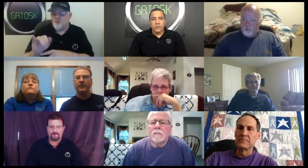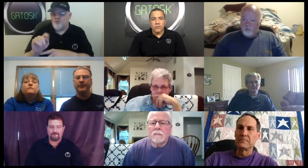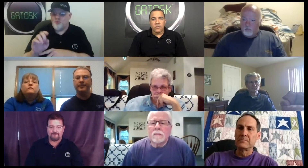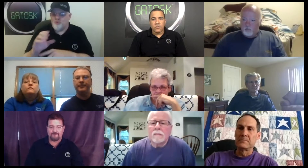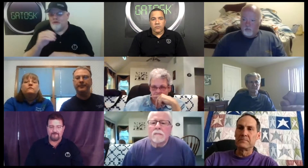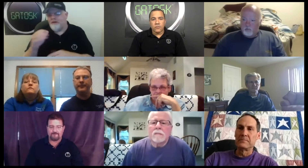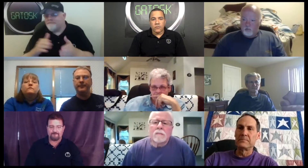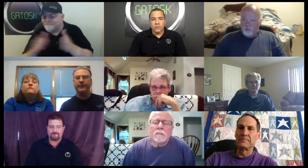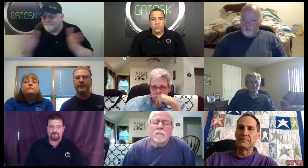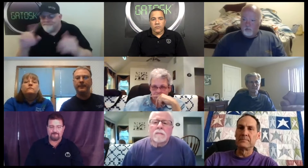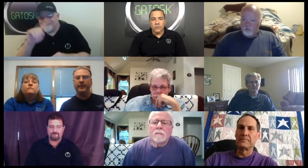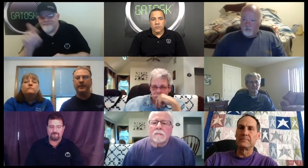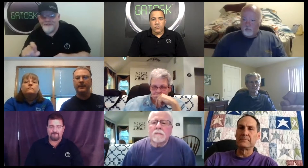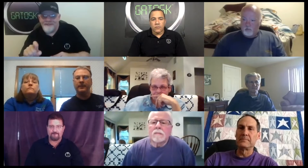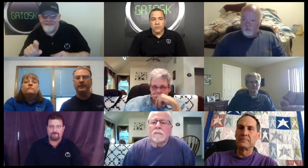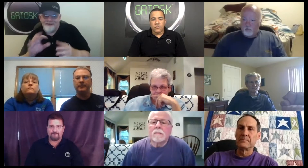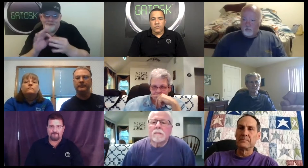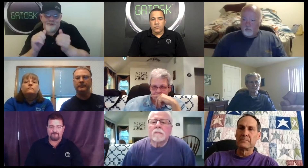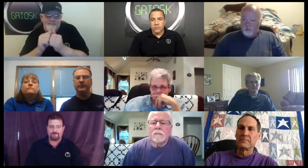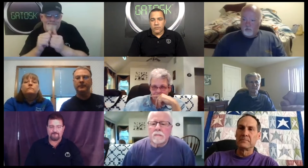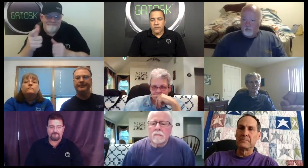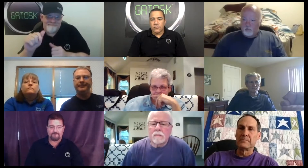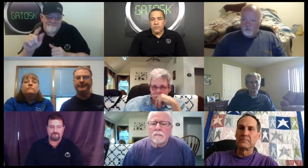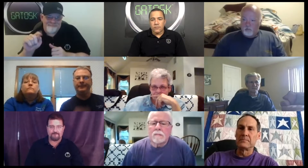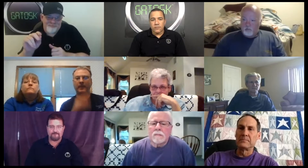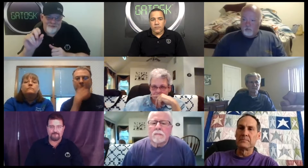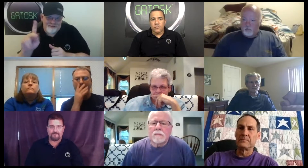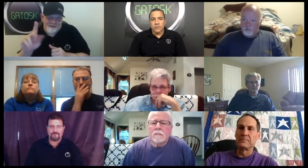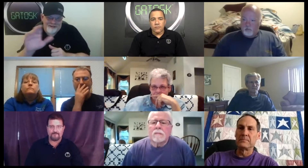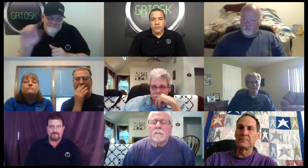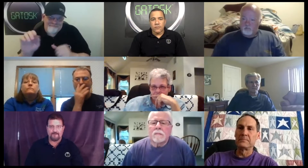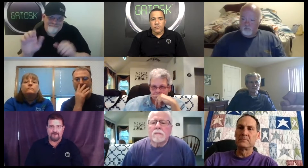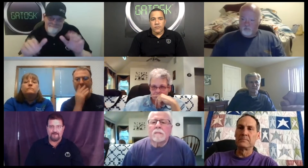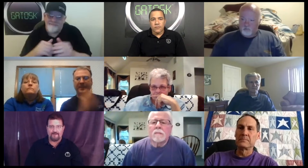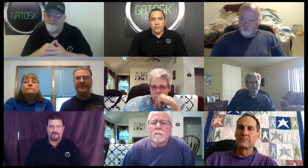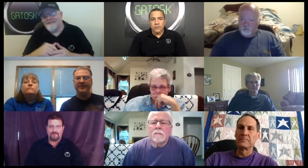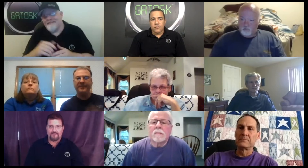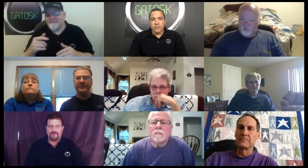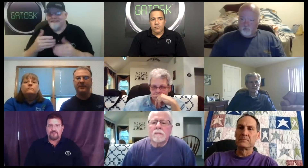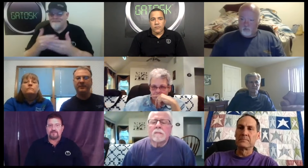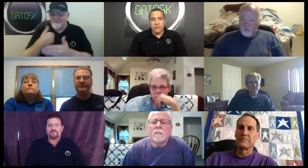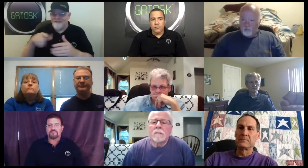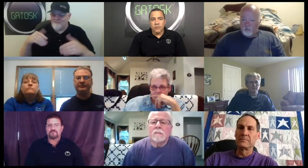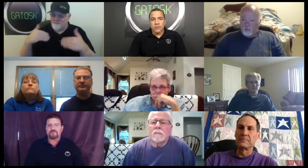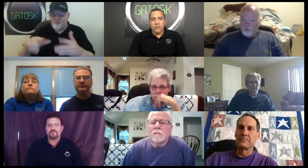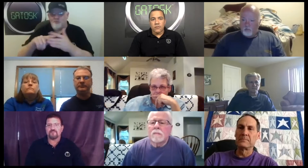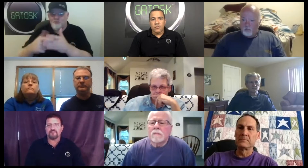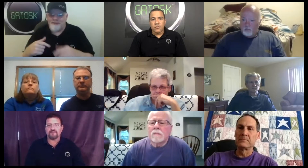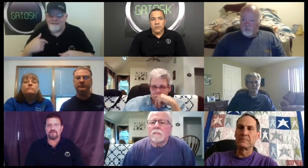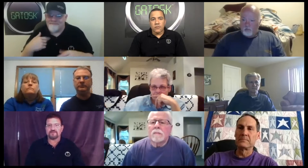marketing suite and in general questions in relation to Gatosk, the company. I'd